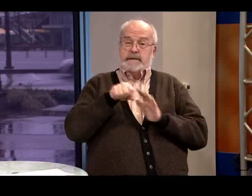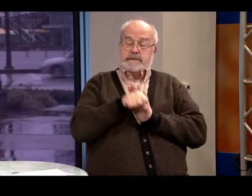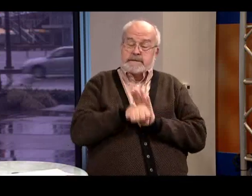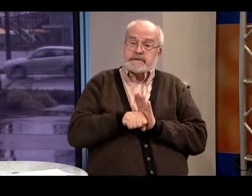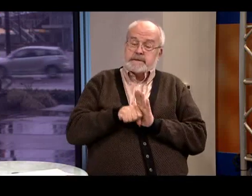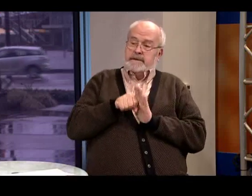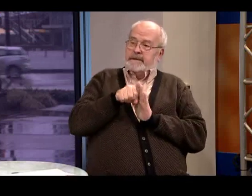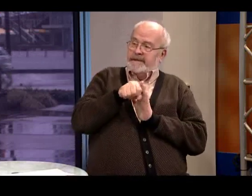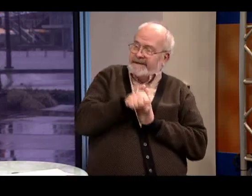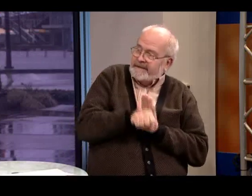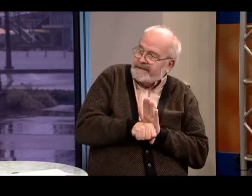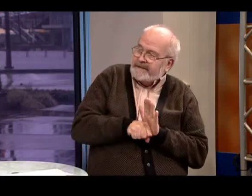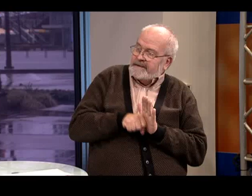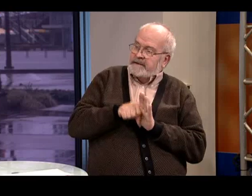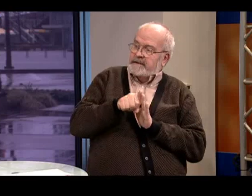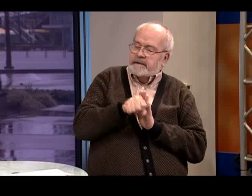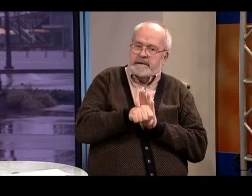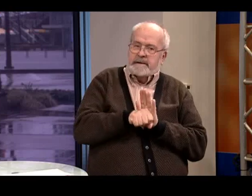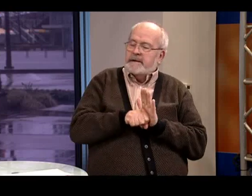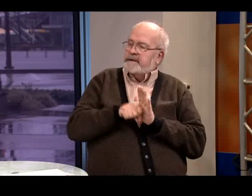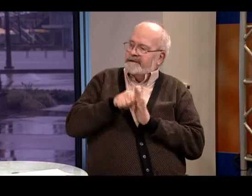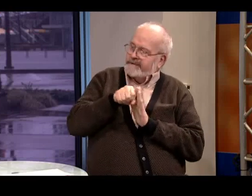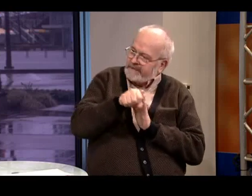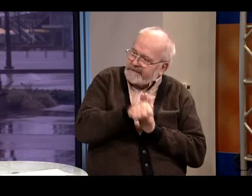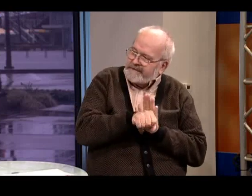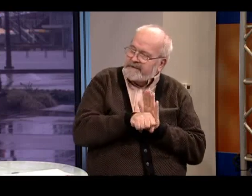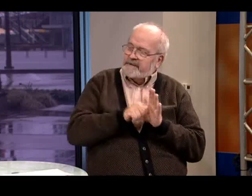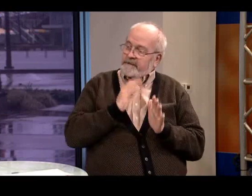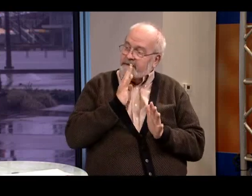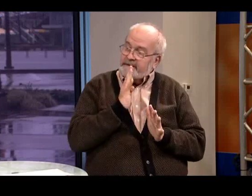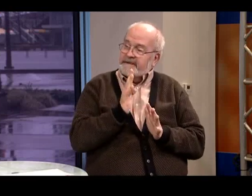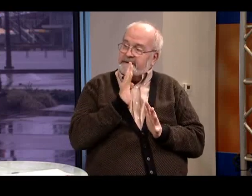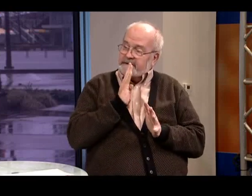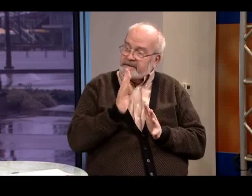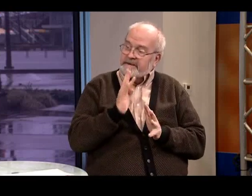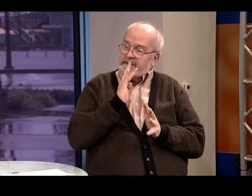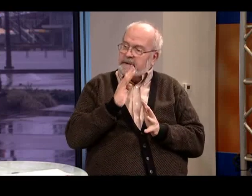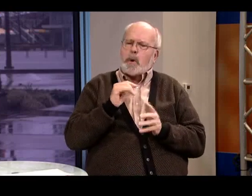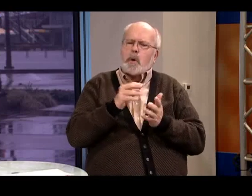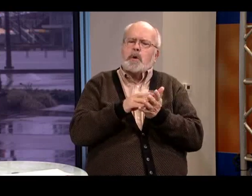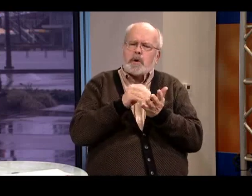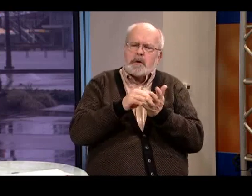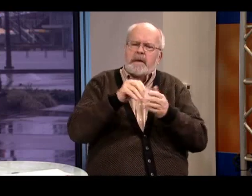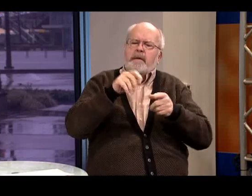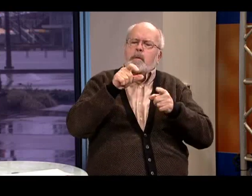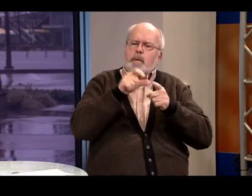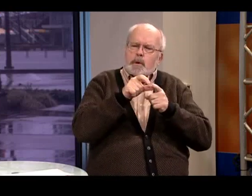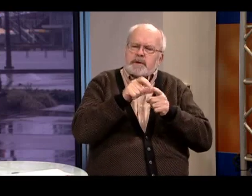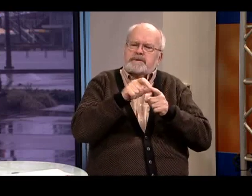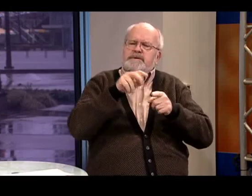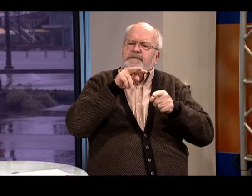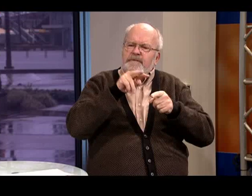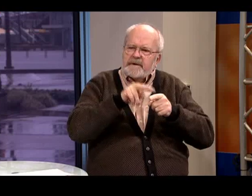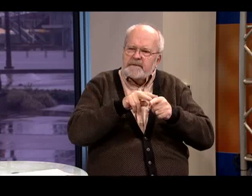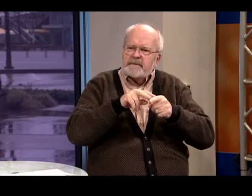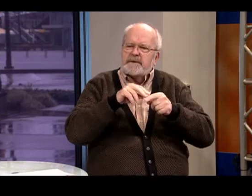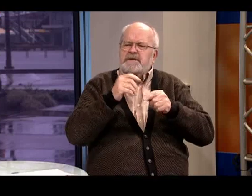make sense of things. It was a struggle for me. And I was always supposed to be practicing